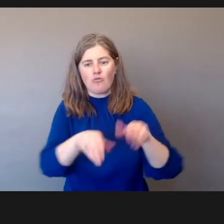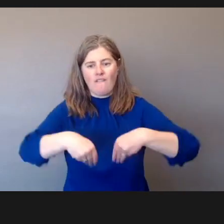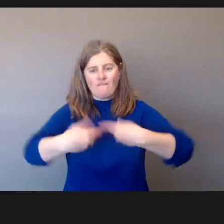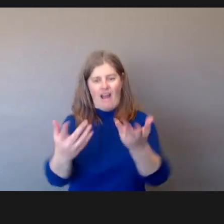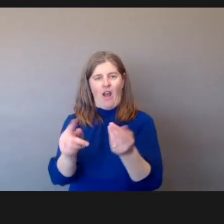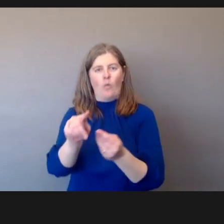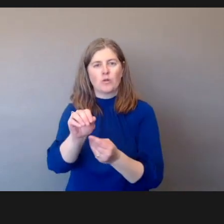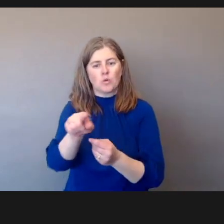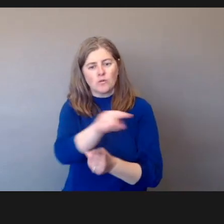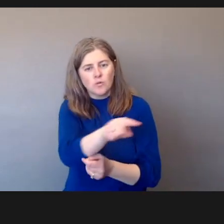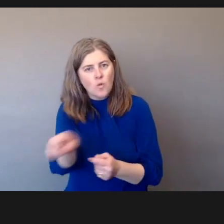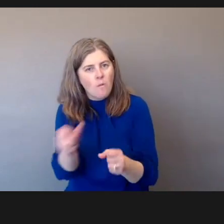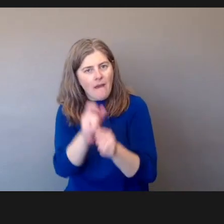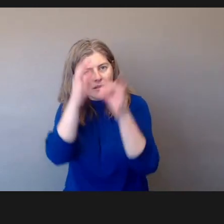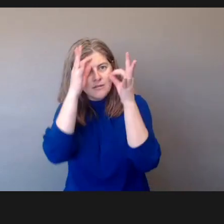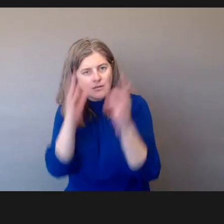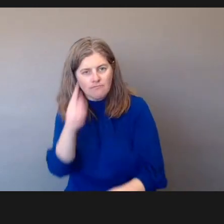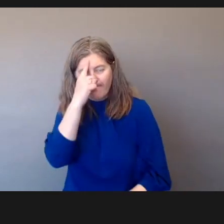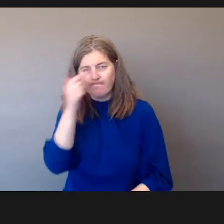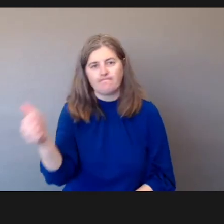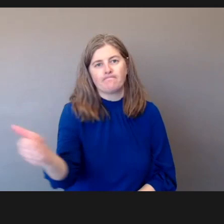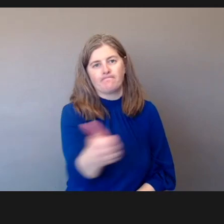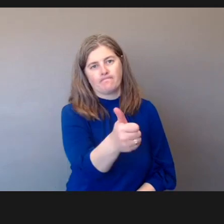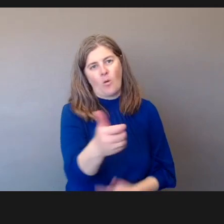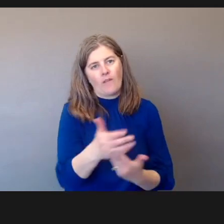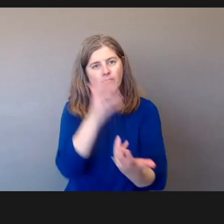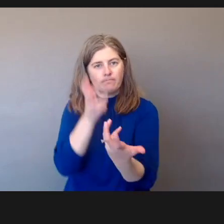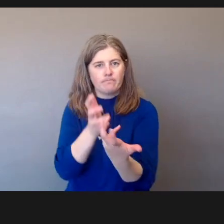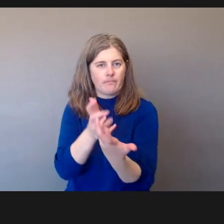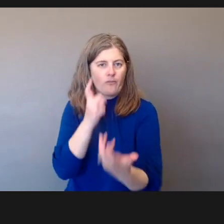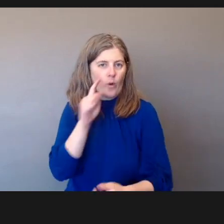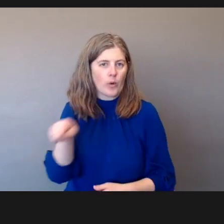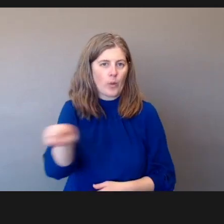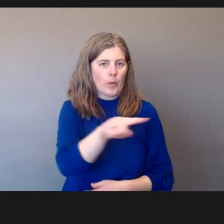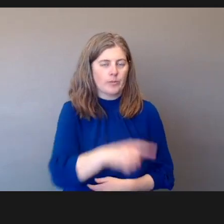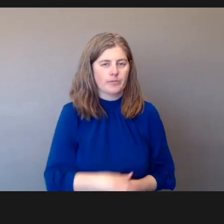make the decisions that they feel like are best.